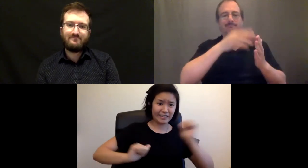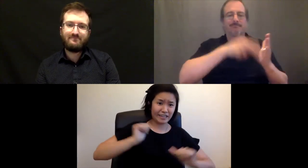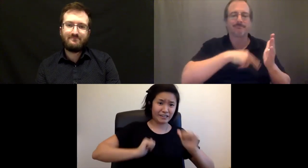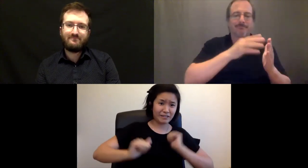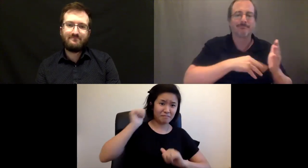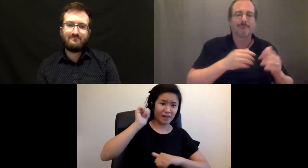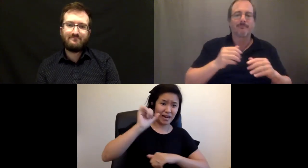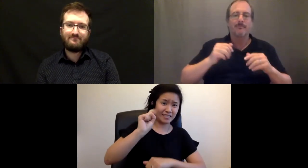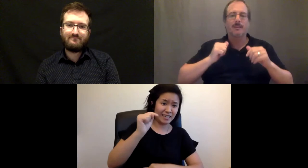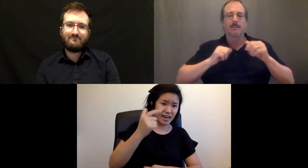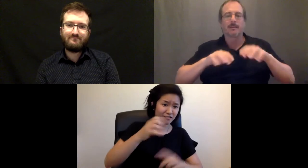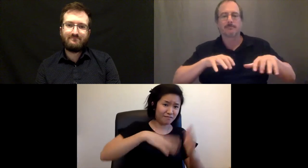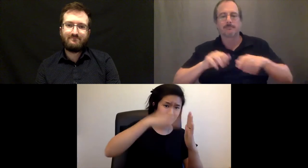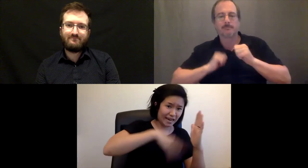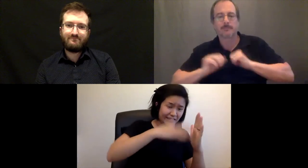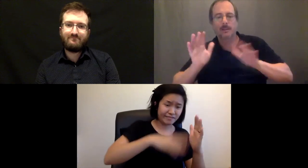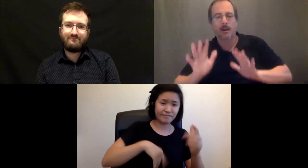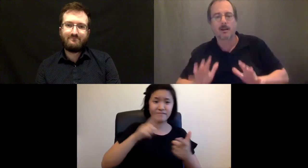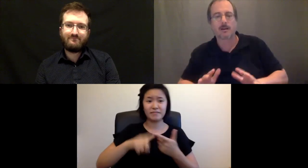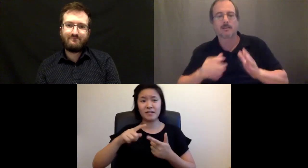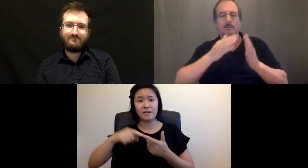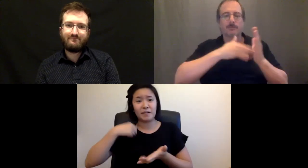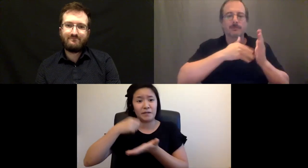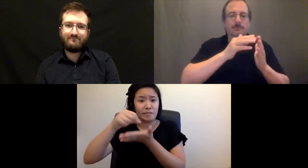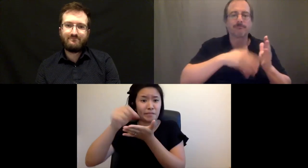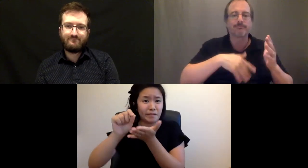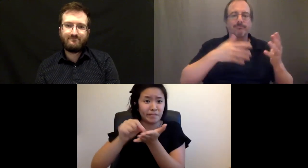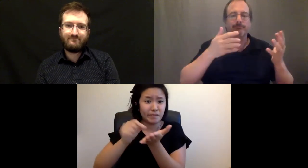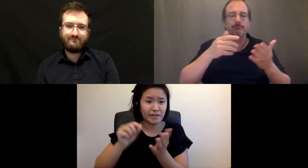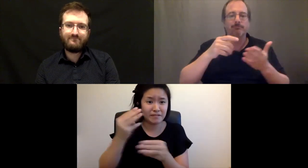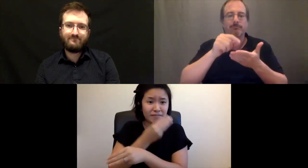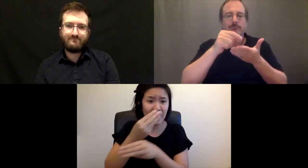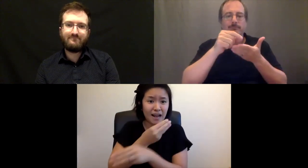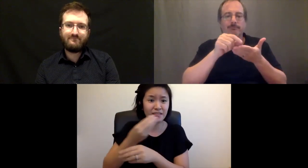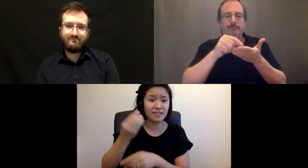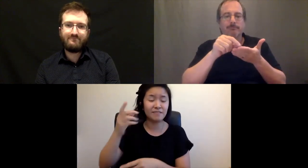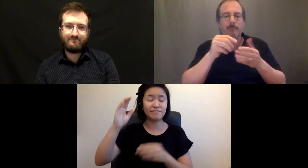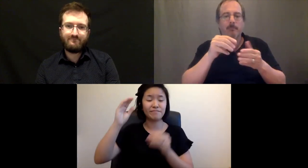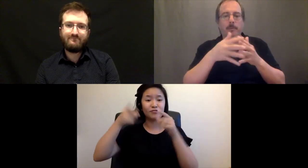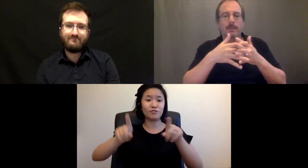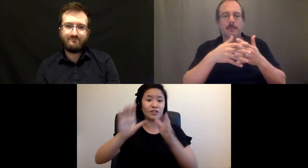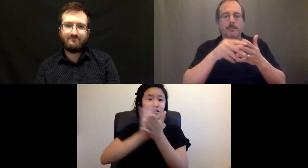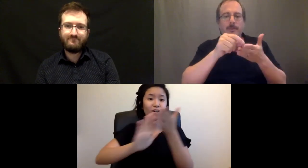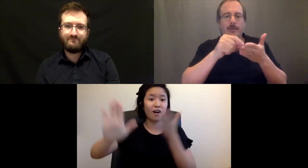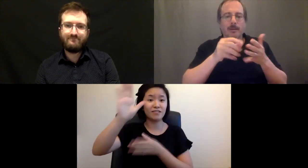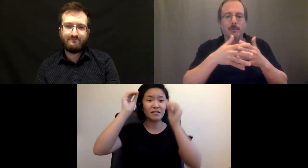jobs. I did theater backdrop painting.